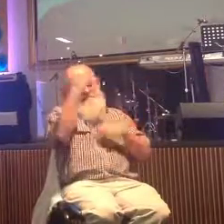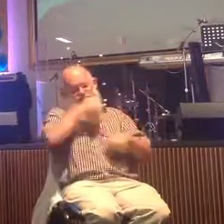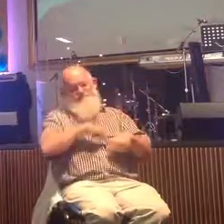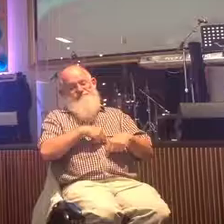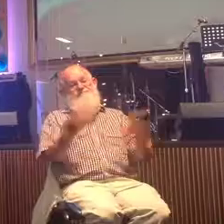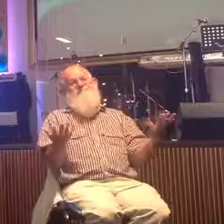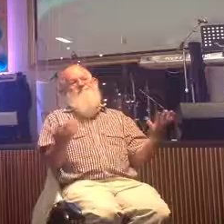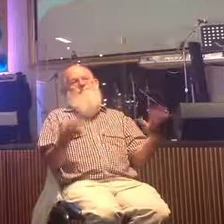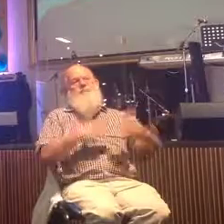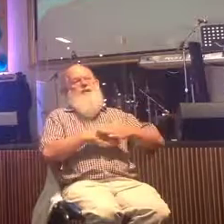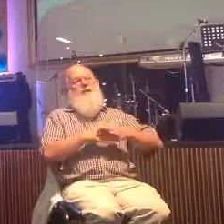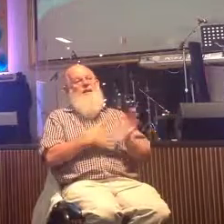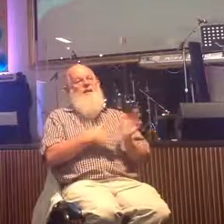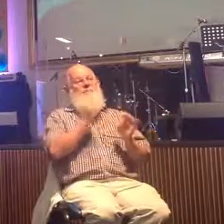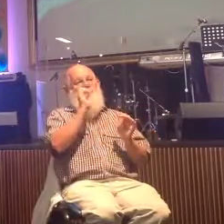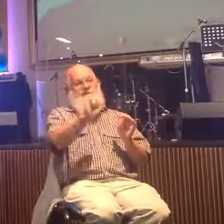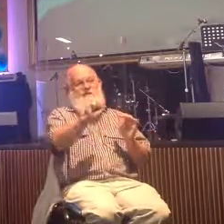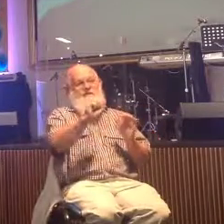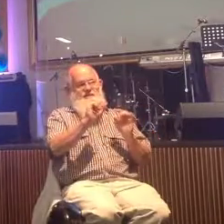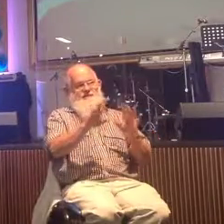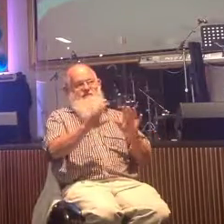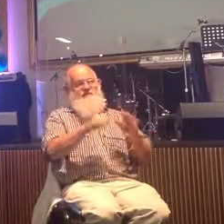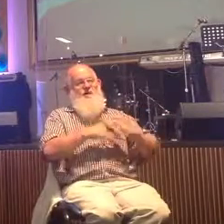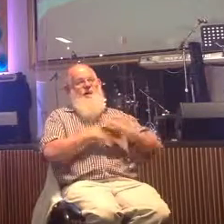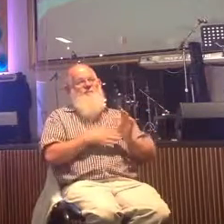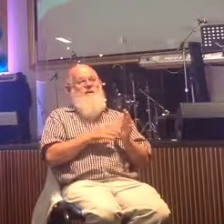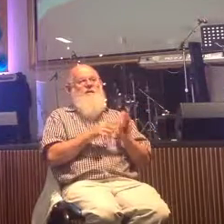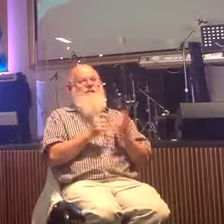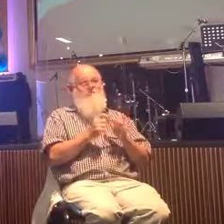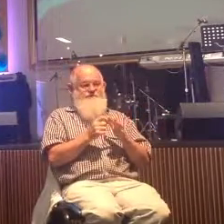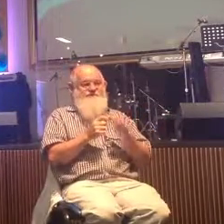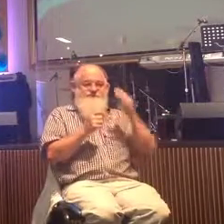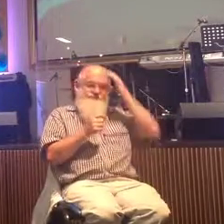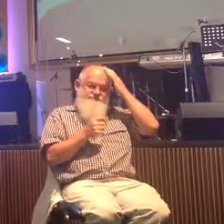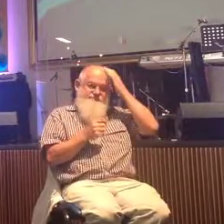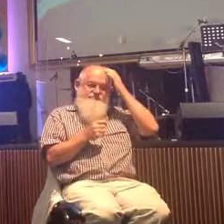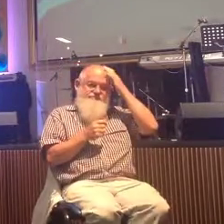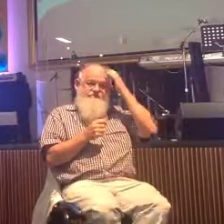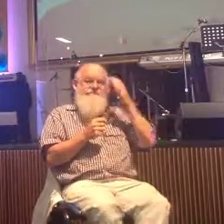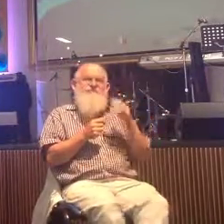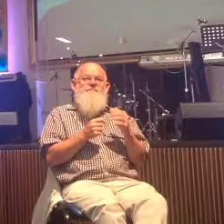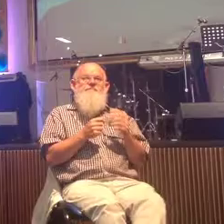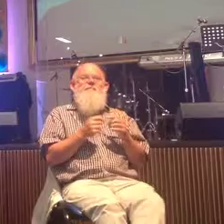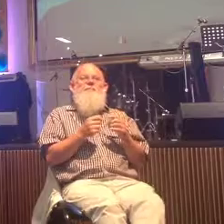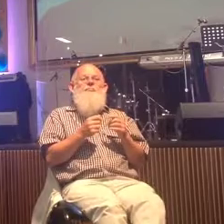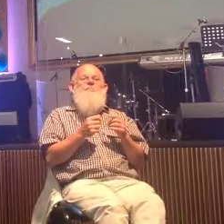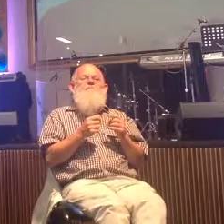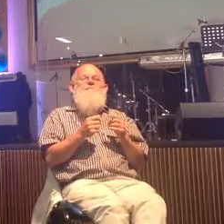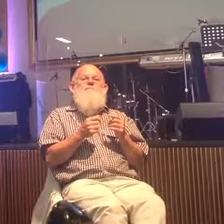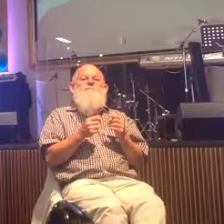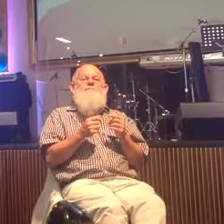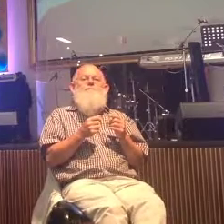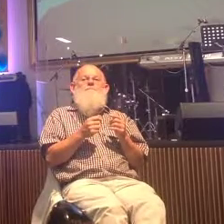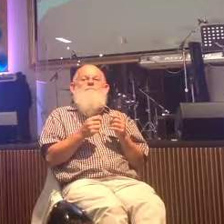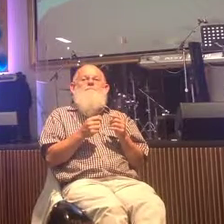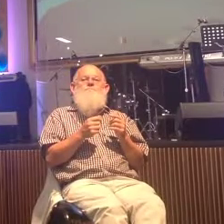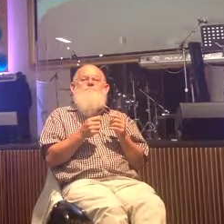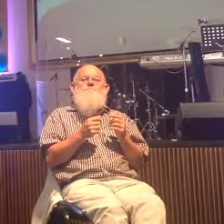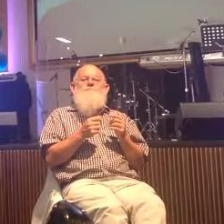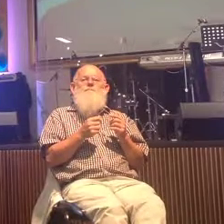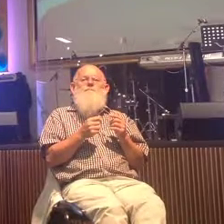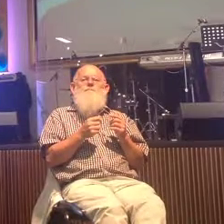spiritual, there's two errors that we can often make, says C.S. Lewis. The first error is that we believe in demons and we give them an unreasonable